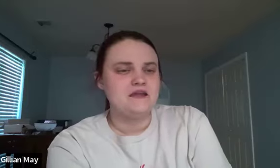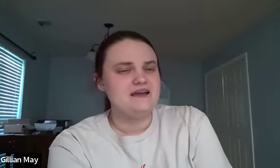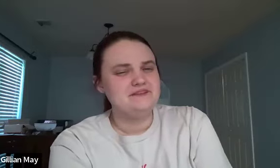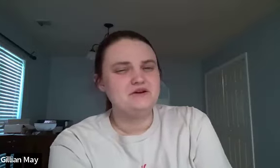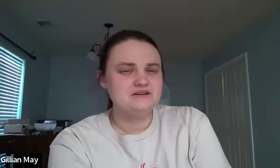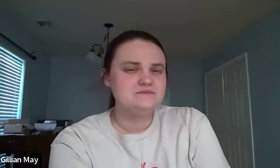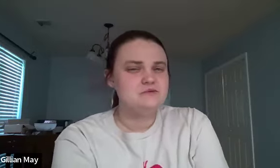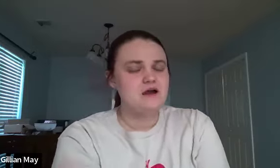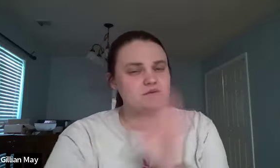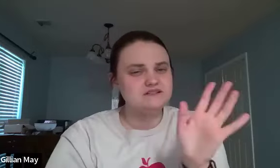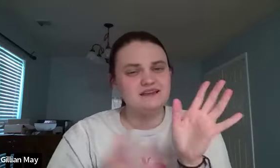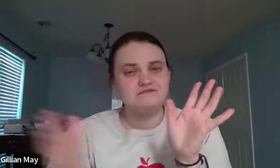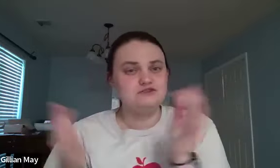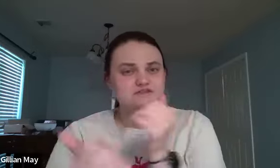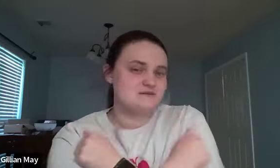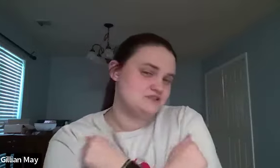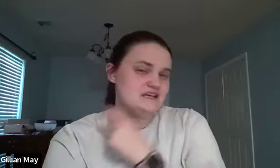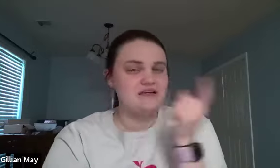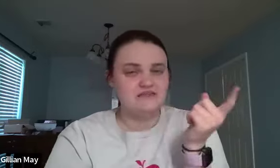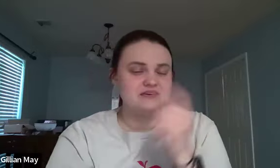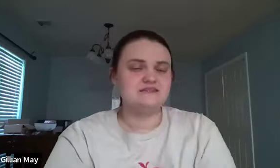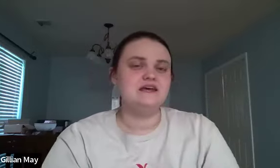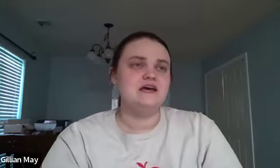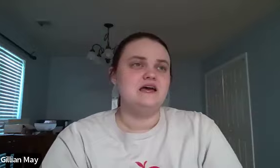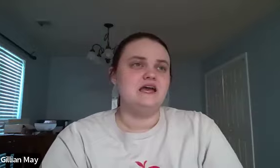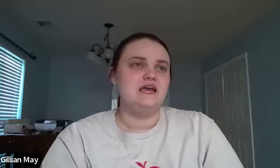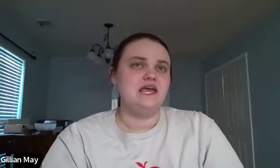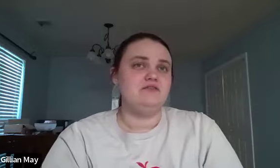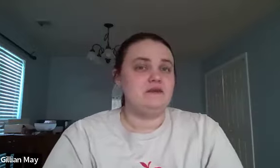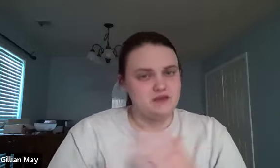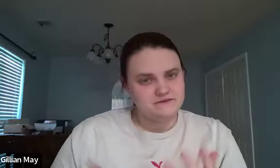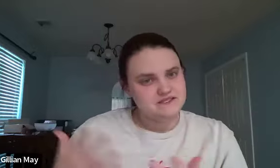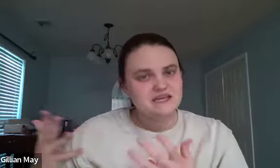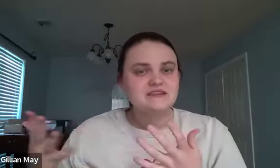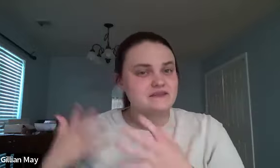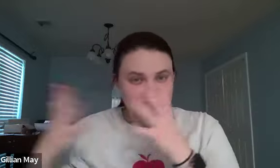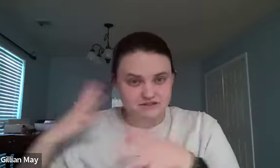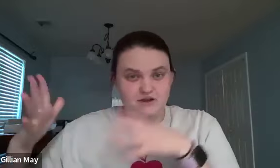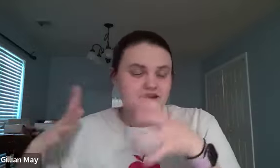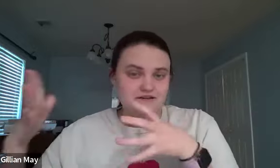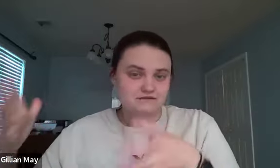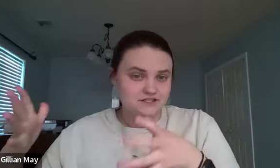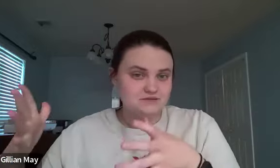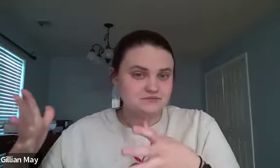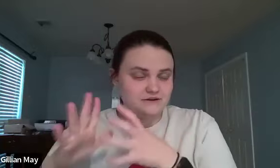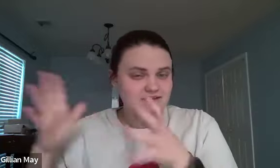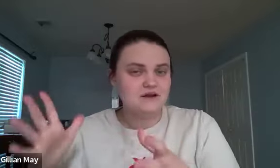I mean, there are some people, I will say, like, if you do see someone say like this, they may be saying it in that like platonic, like friendship friendly